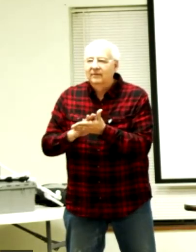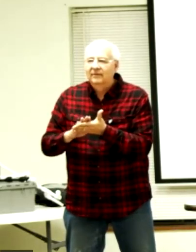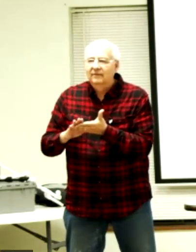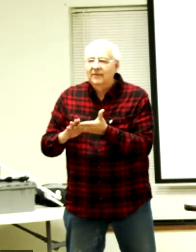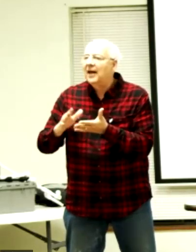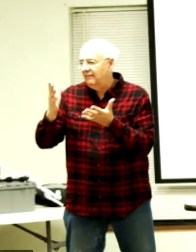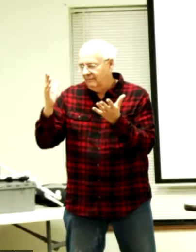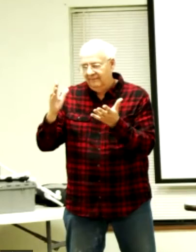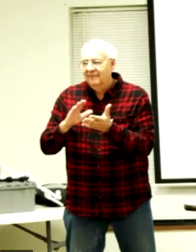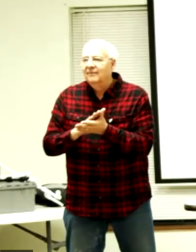Yeah.